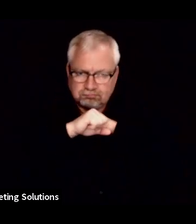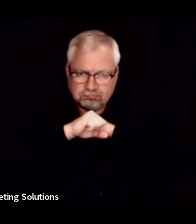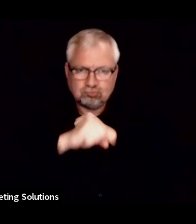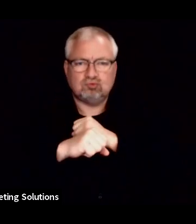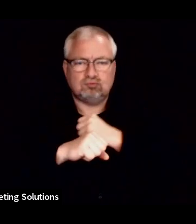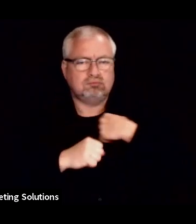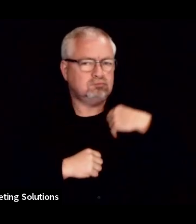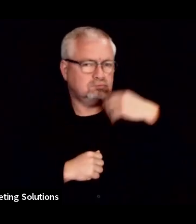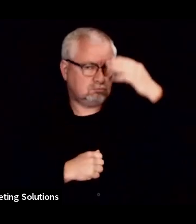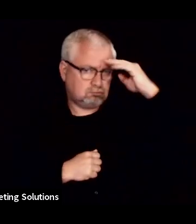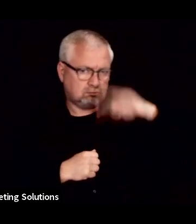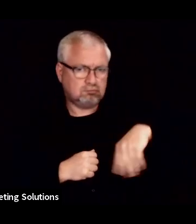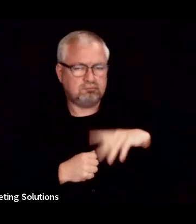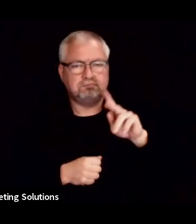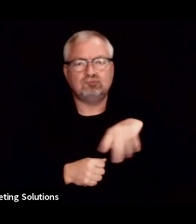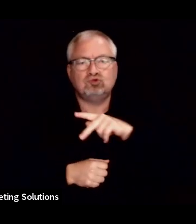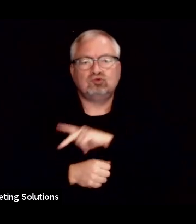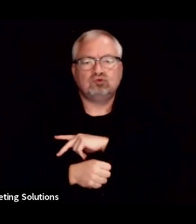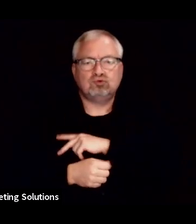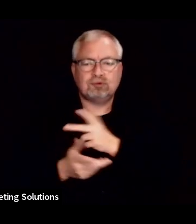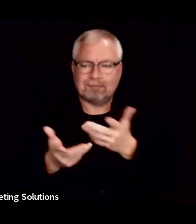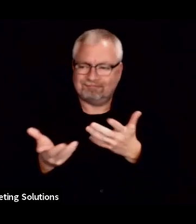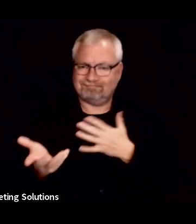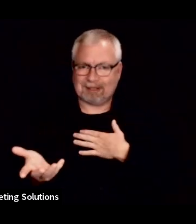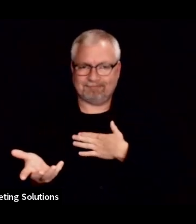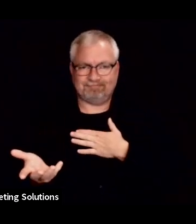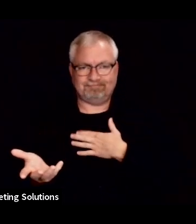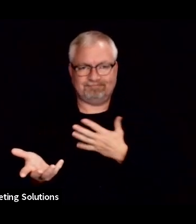are really pretty good, that